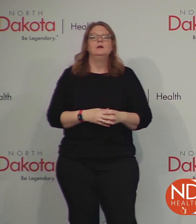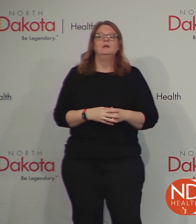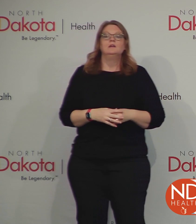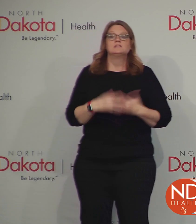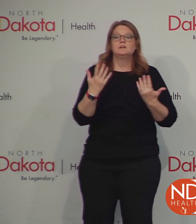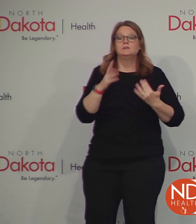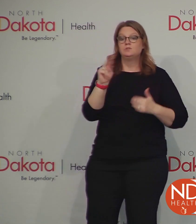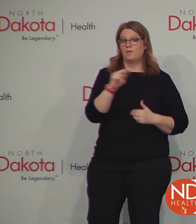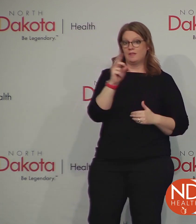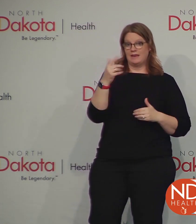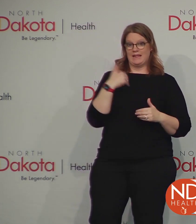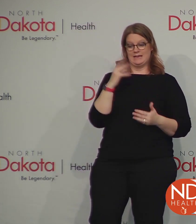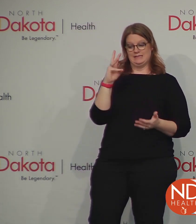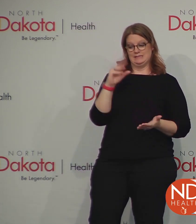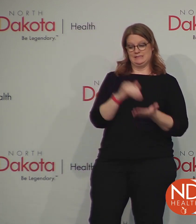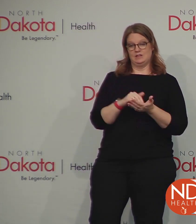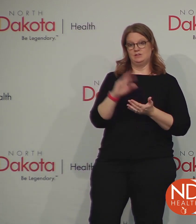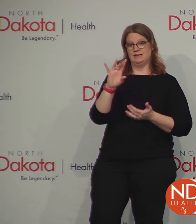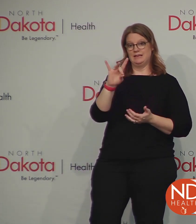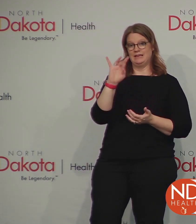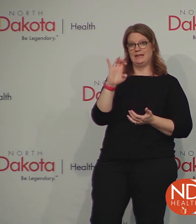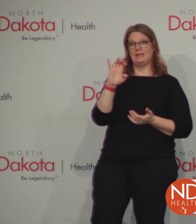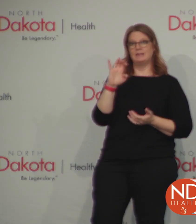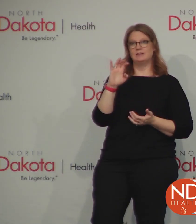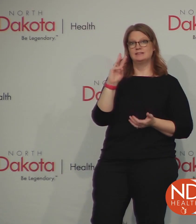Dakota did receive